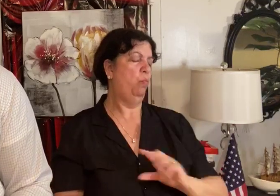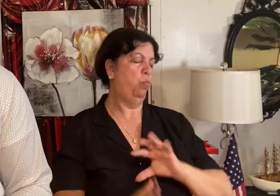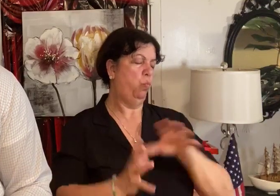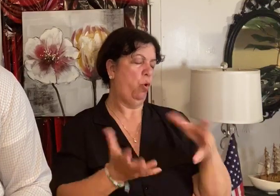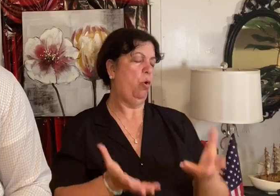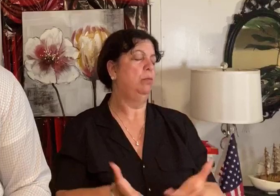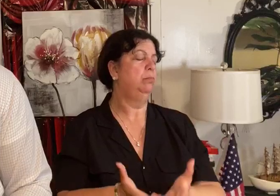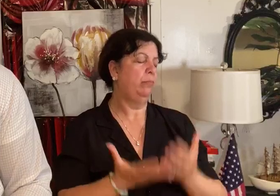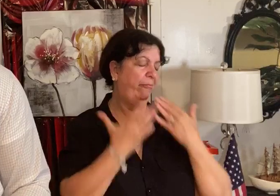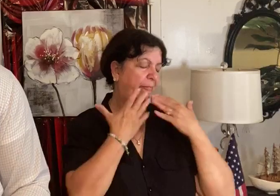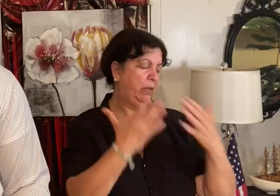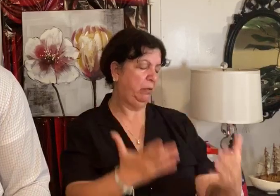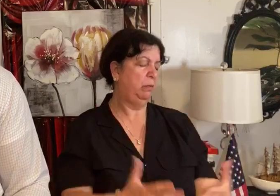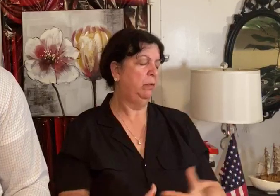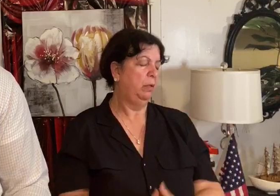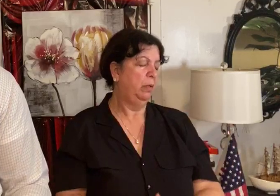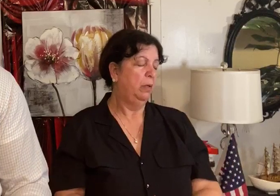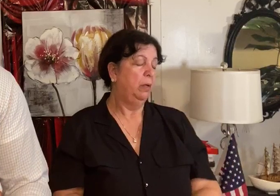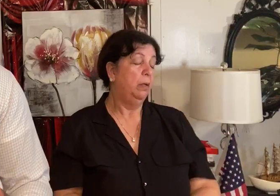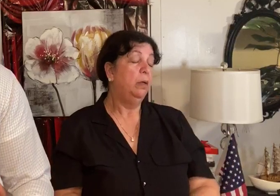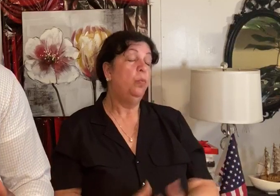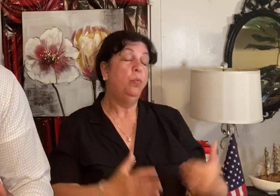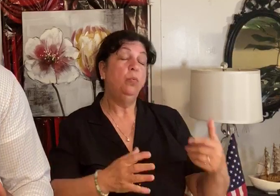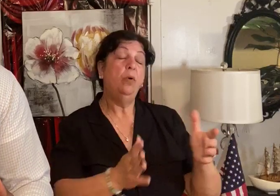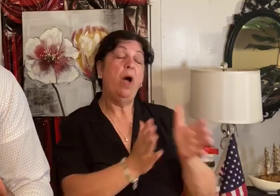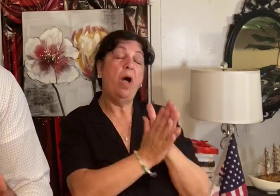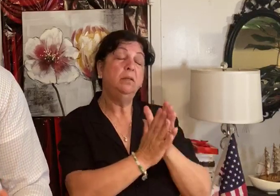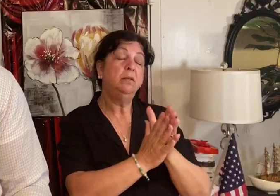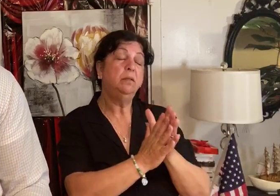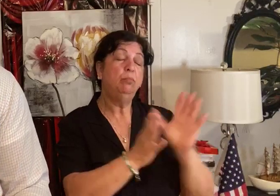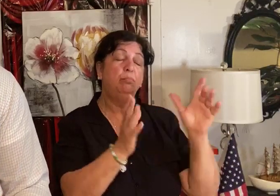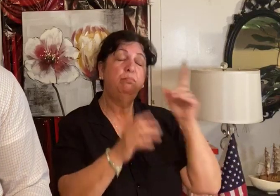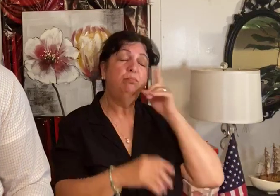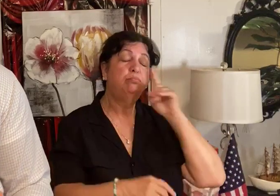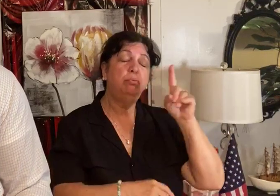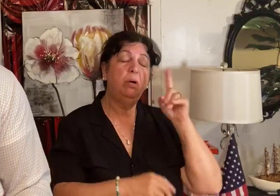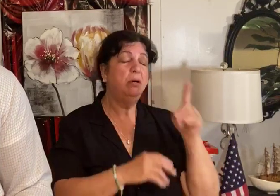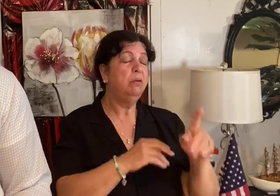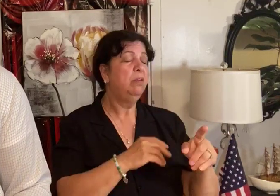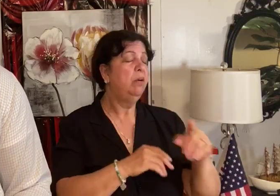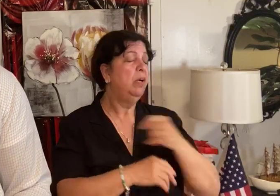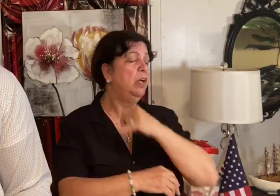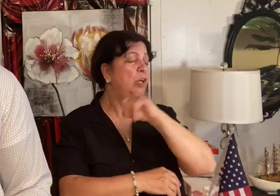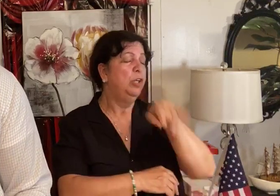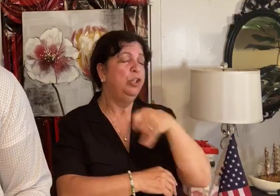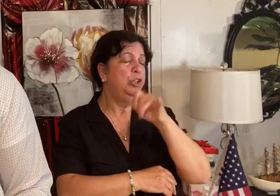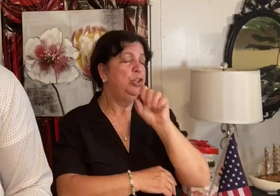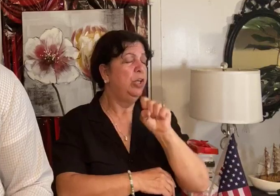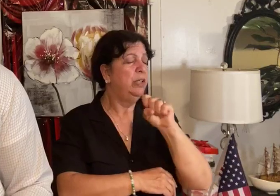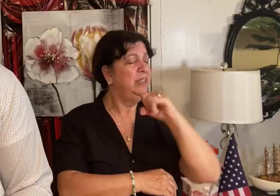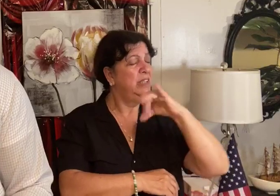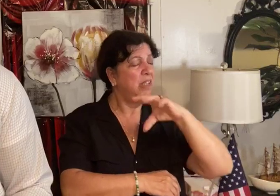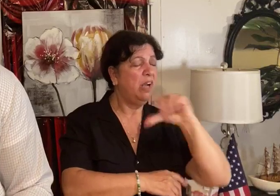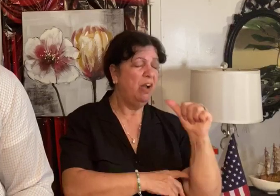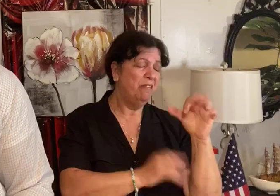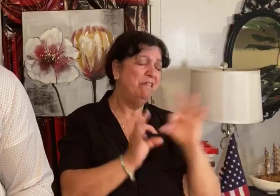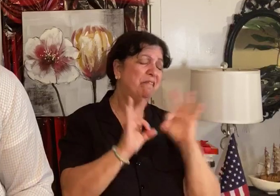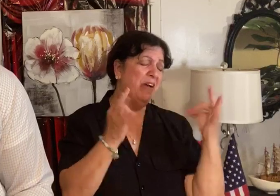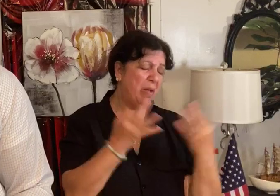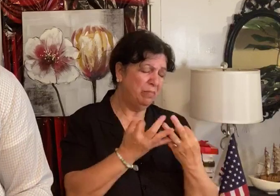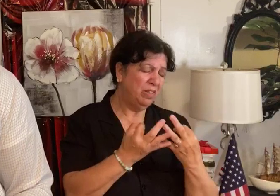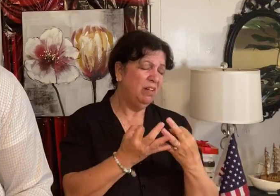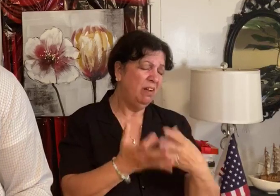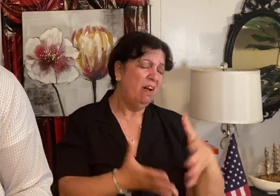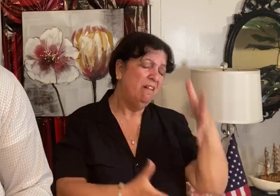thank you, dear Father. Lord God, we ask prayer for Jessica's family, Lord, in the passing of